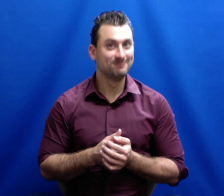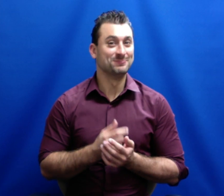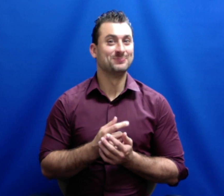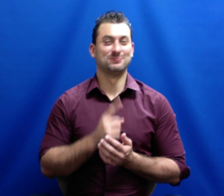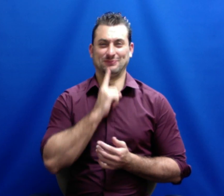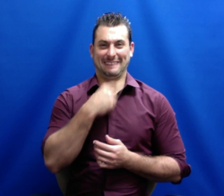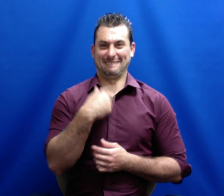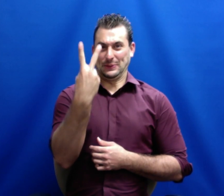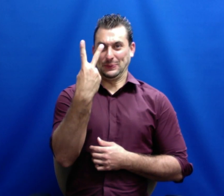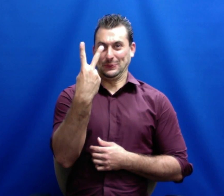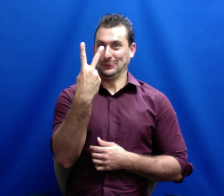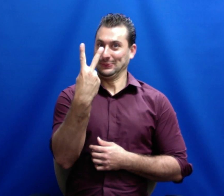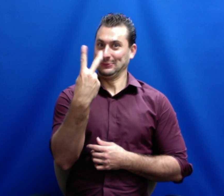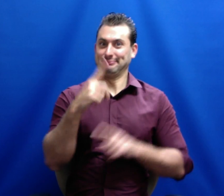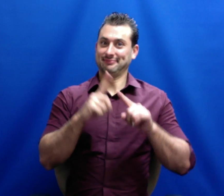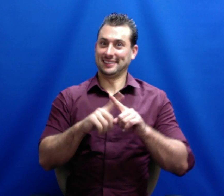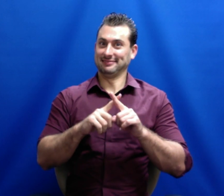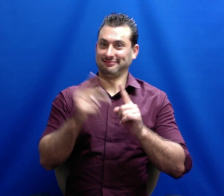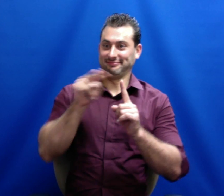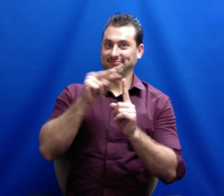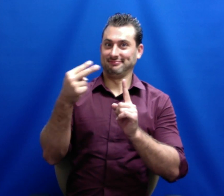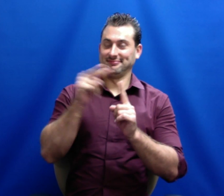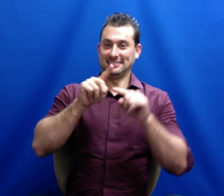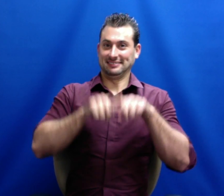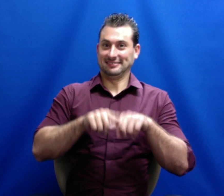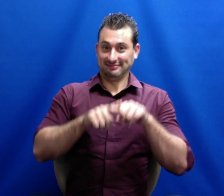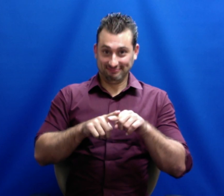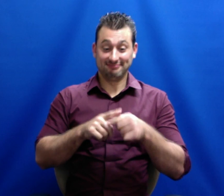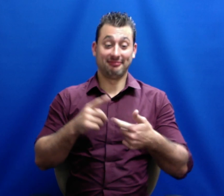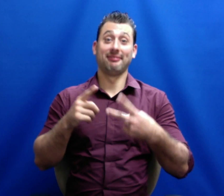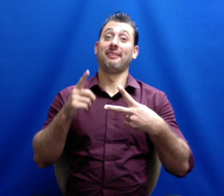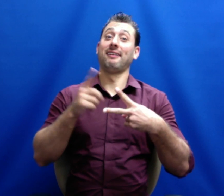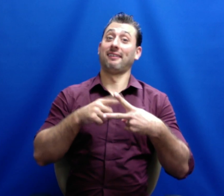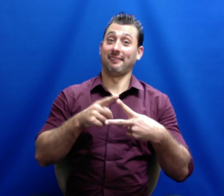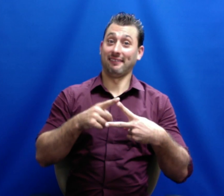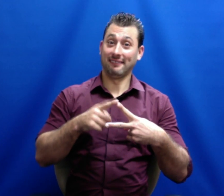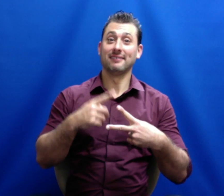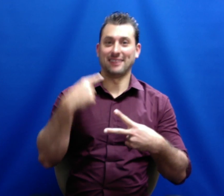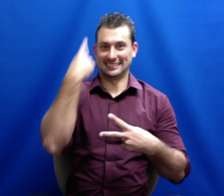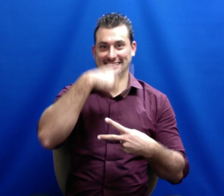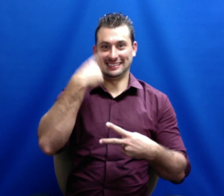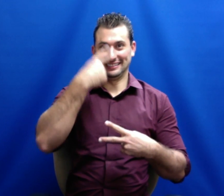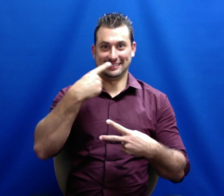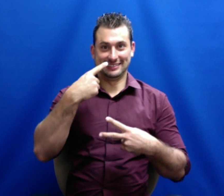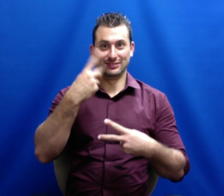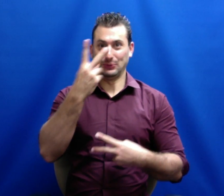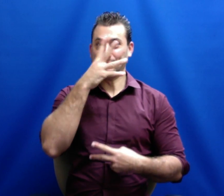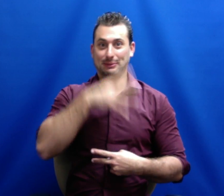Right. There is two distinct perspectives that can be placed on this picture. The first is the face of two women